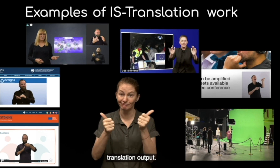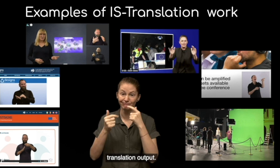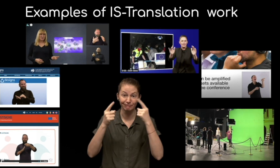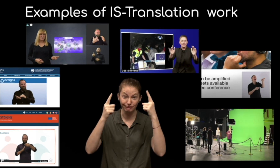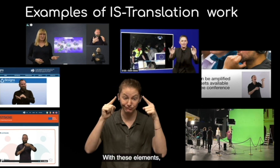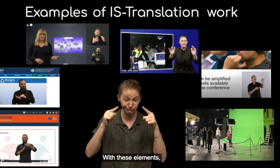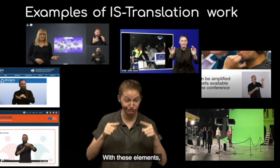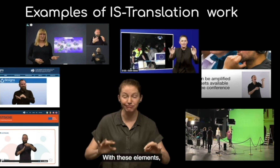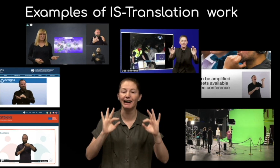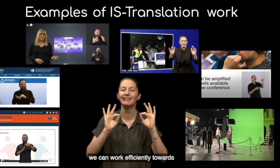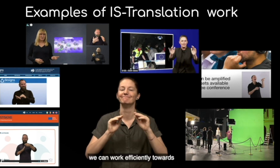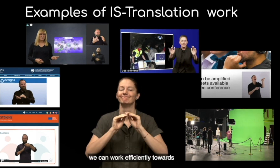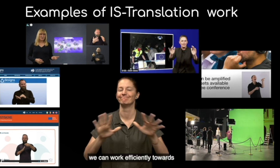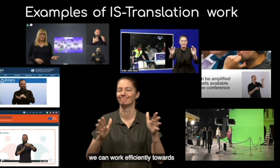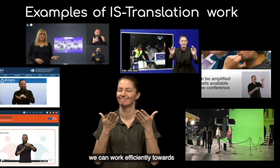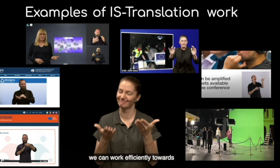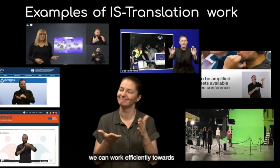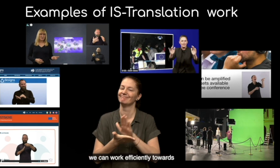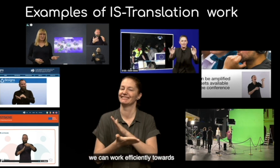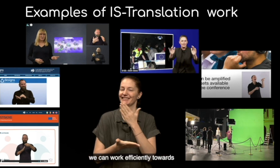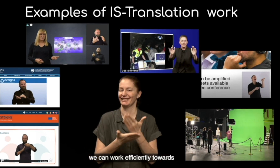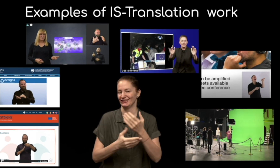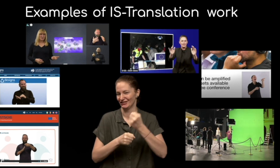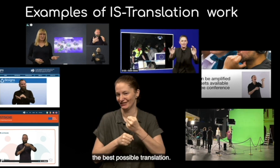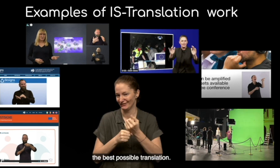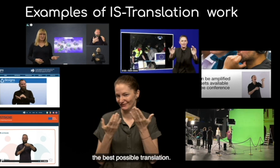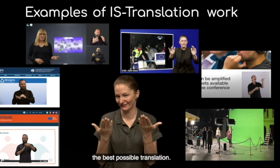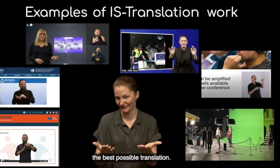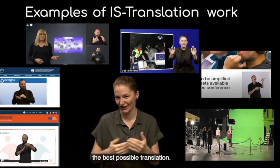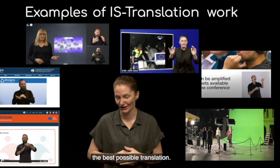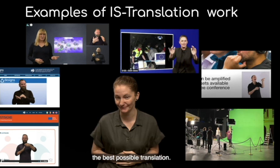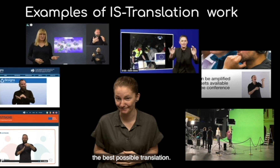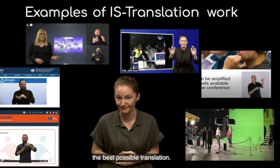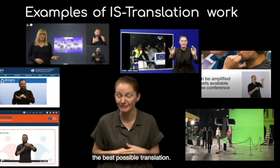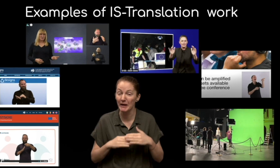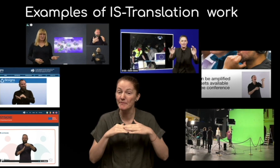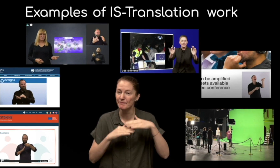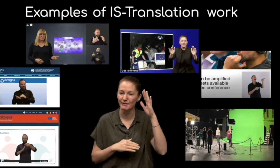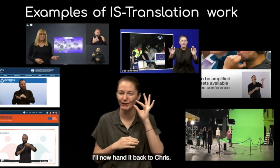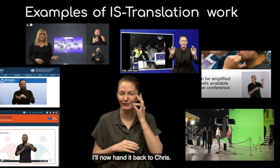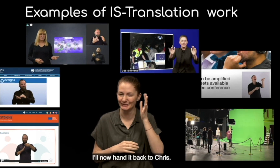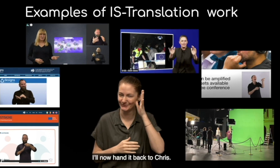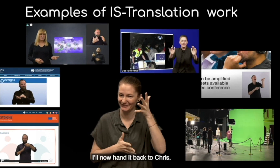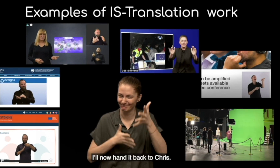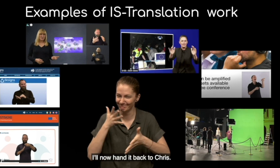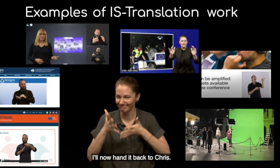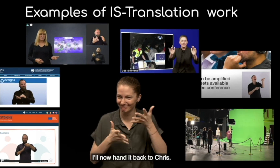work efficiently towards the best possible translation. I'll now hand it back to Chris.